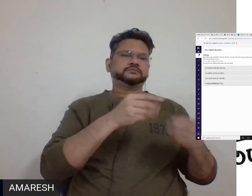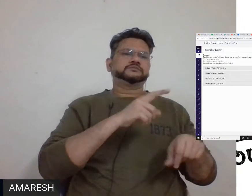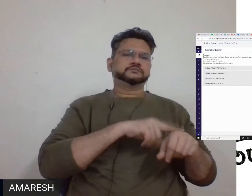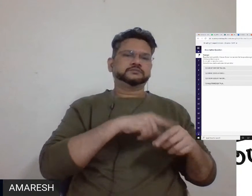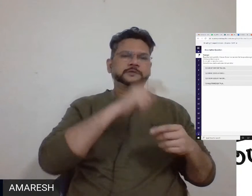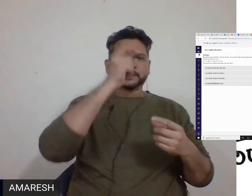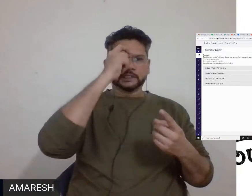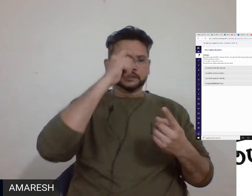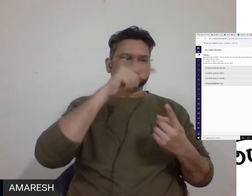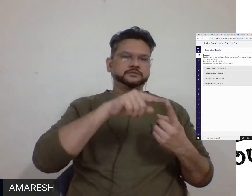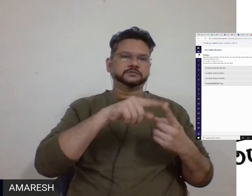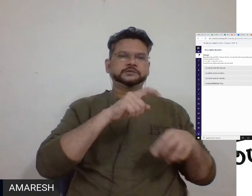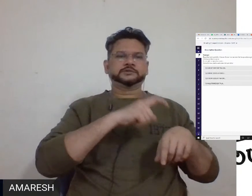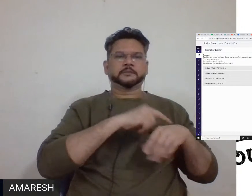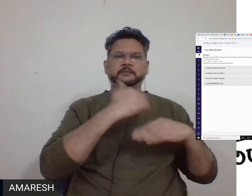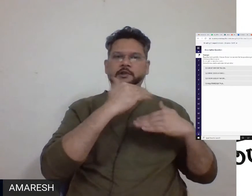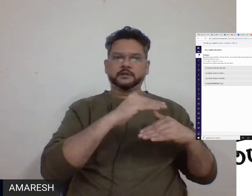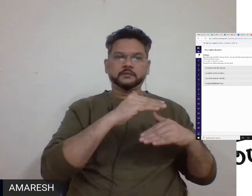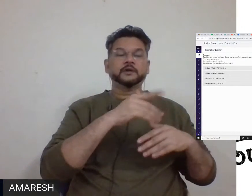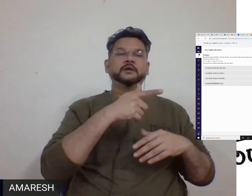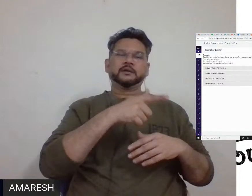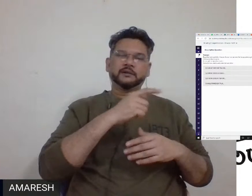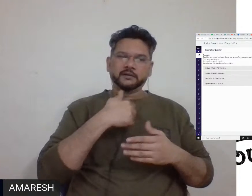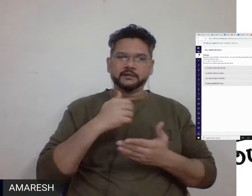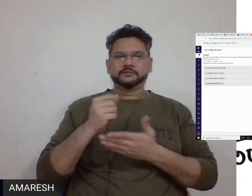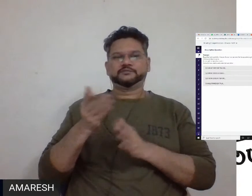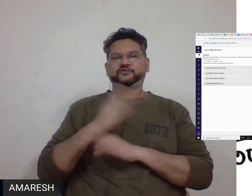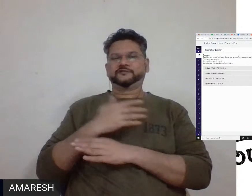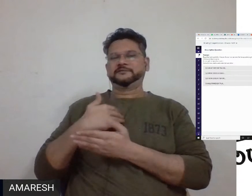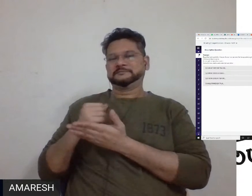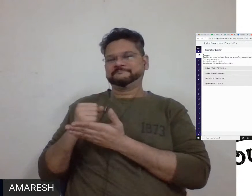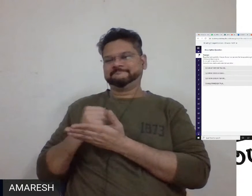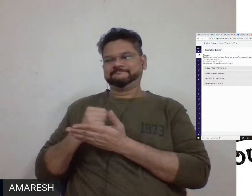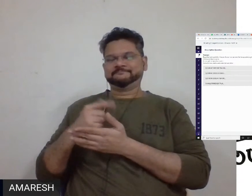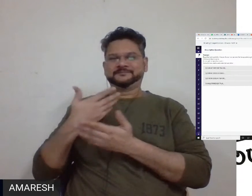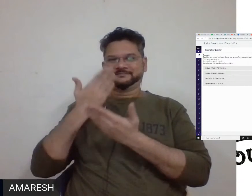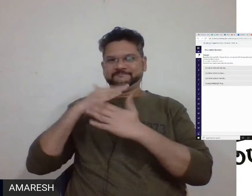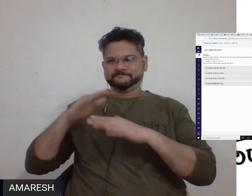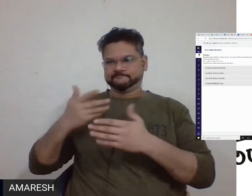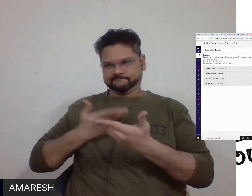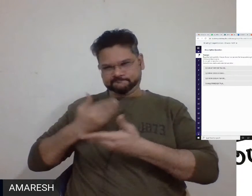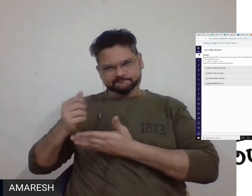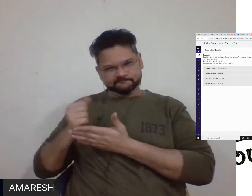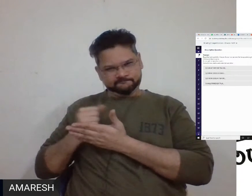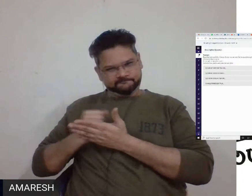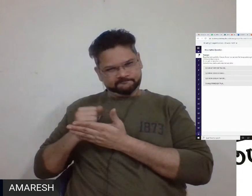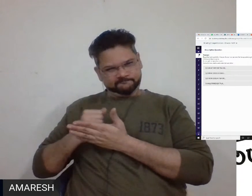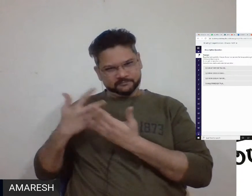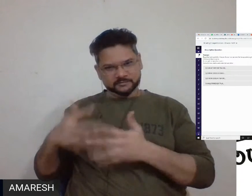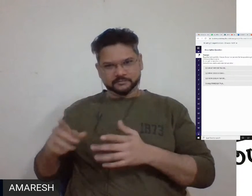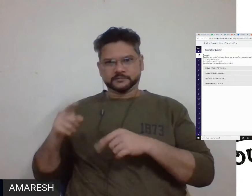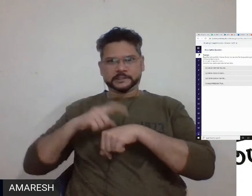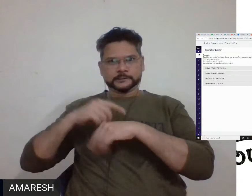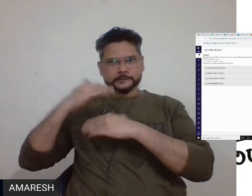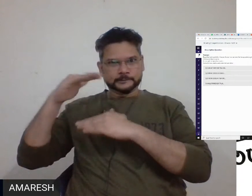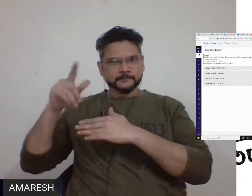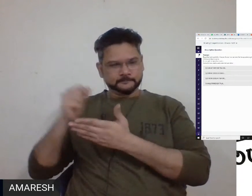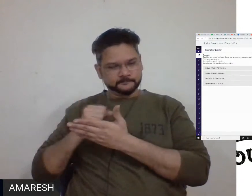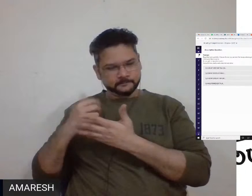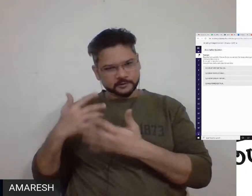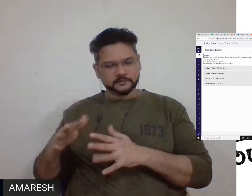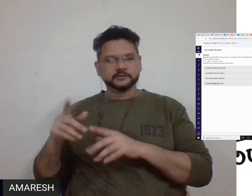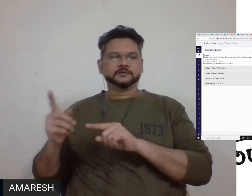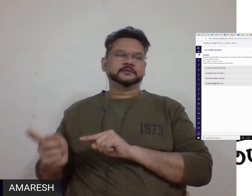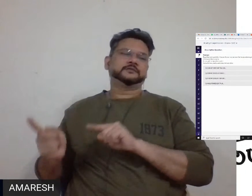to get used to that kind of situation, right? So that when they go to an interview, they don't think